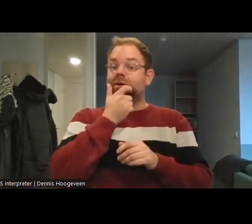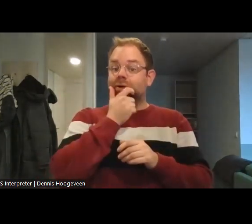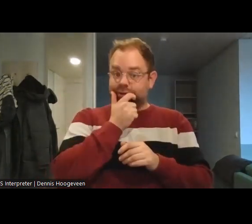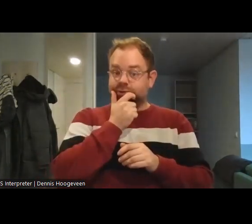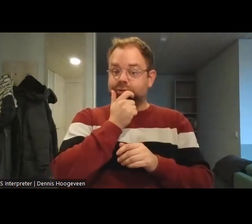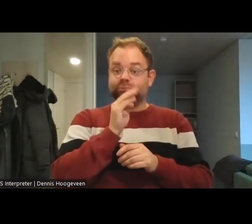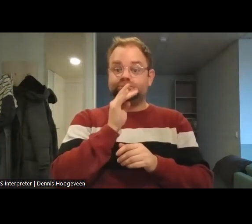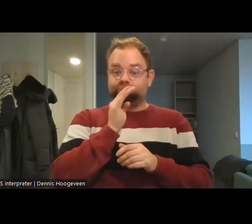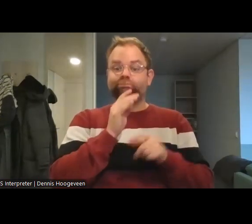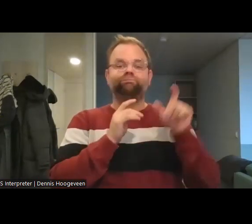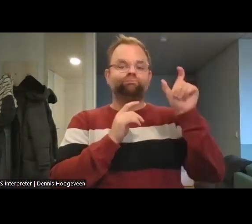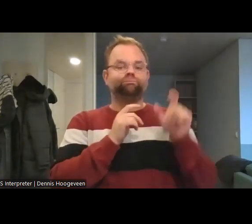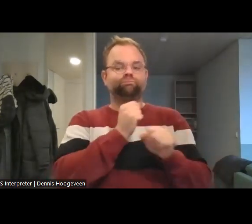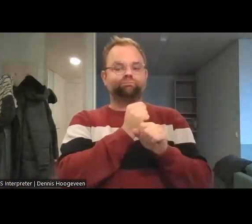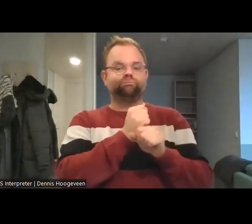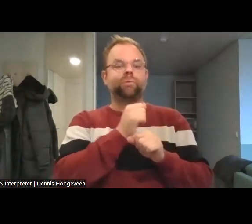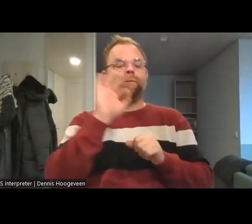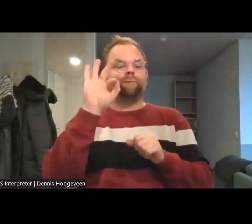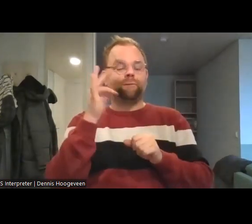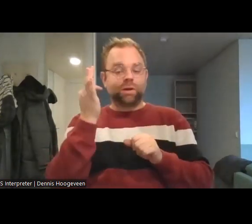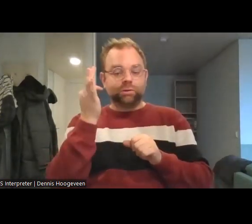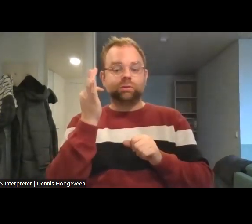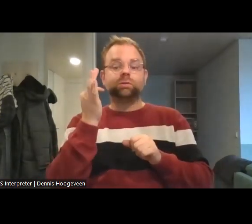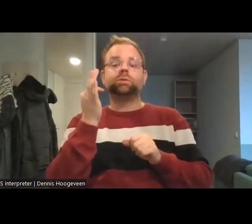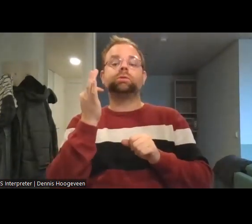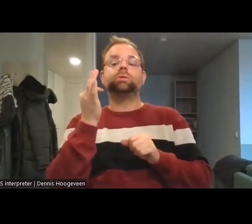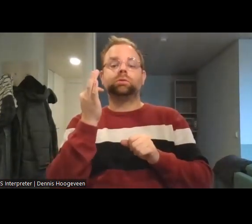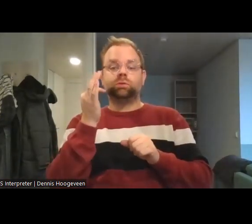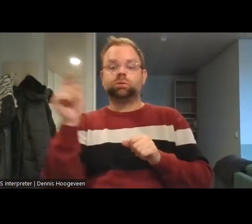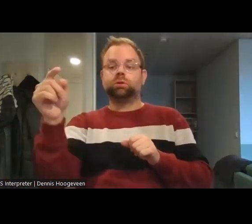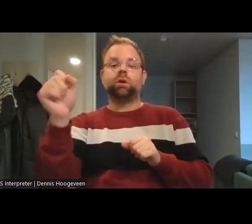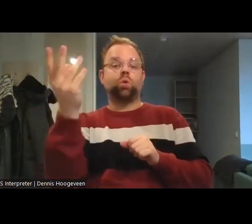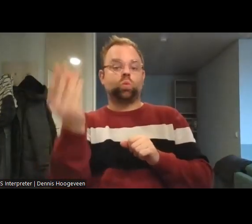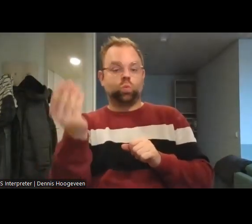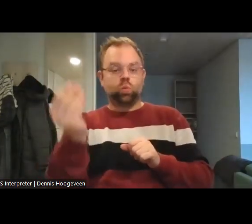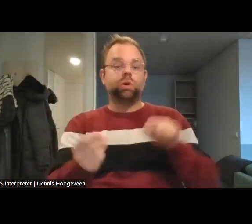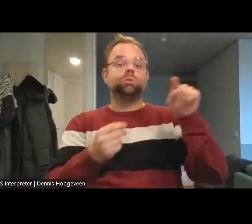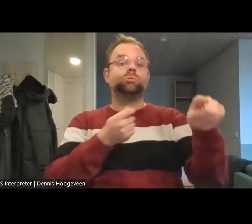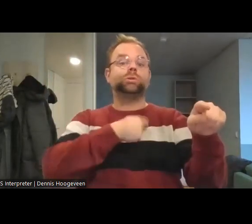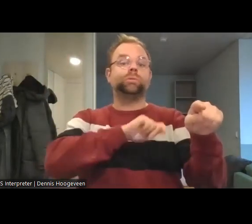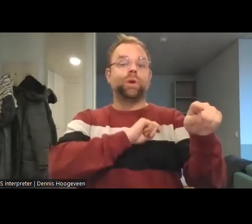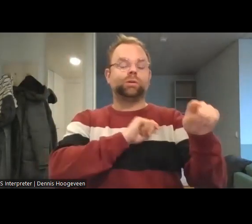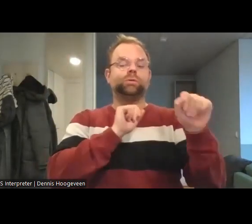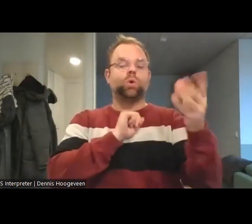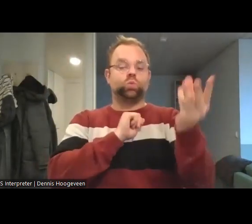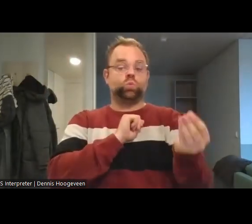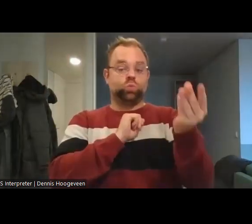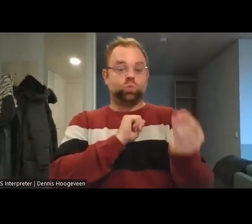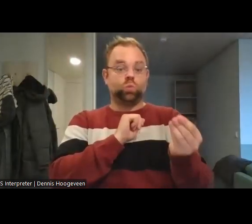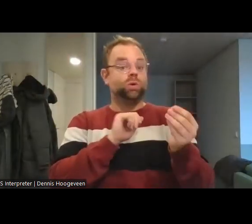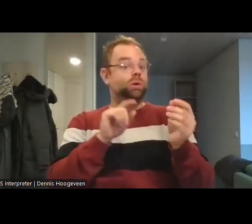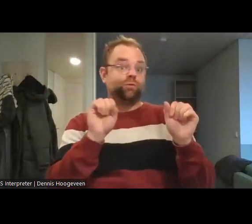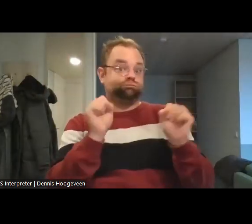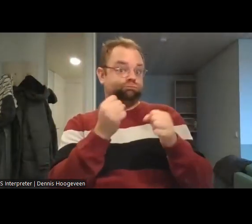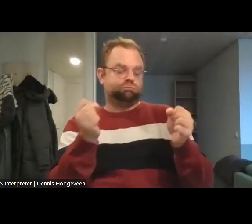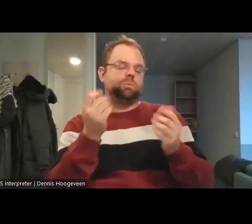English and French, let's, sorry again. So this is Ricardo, yeah. And I work from the